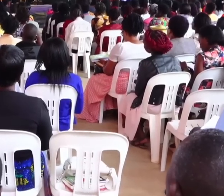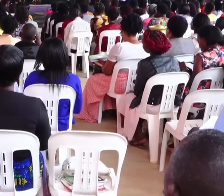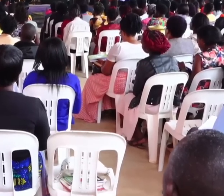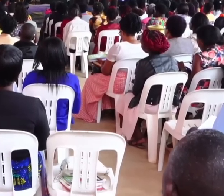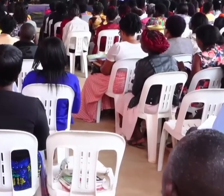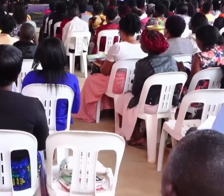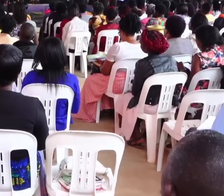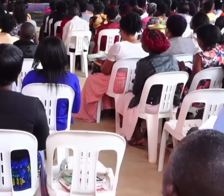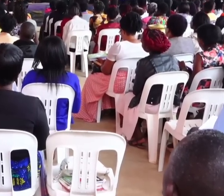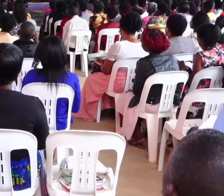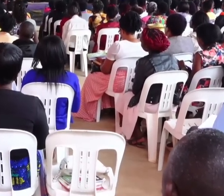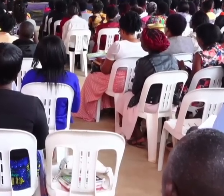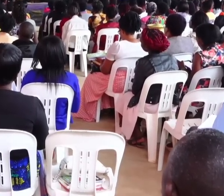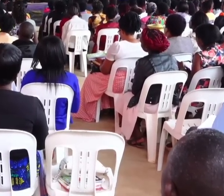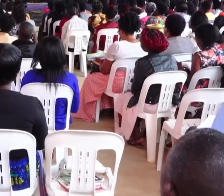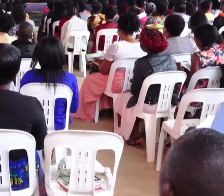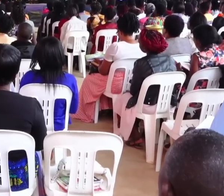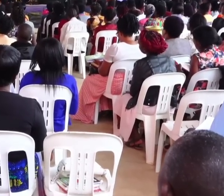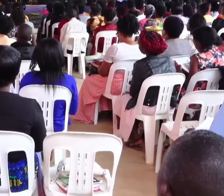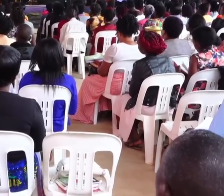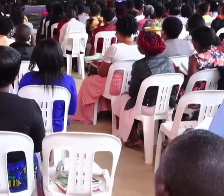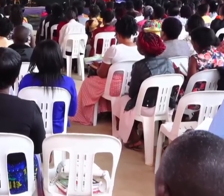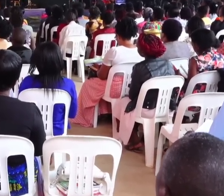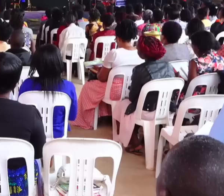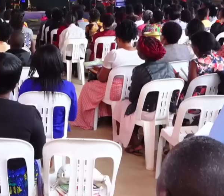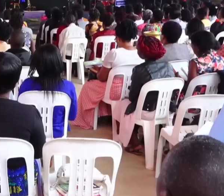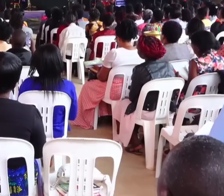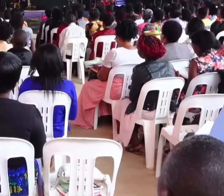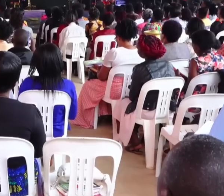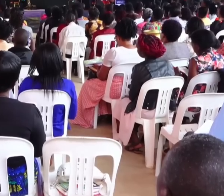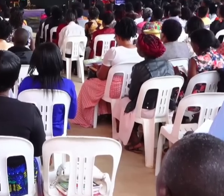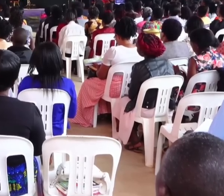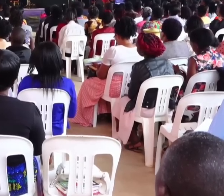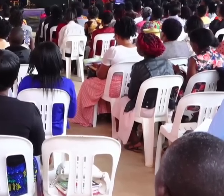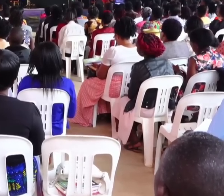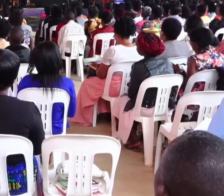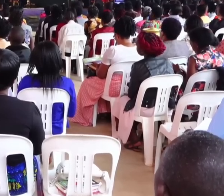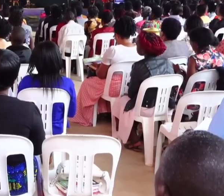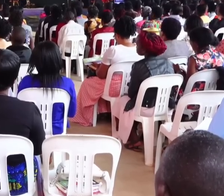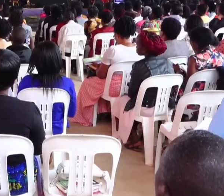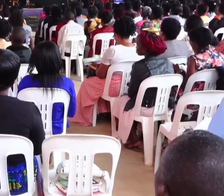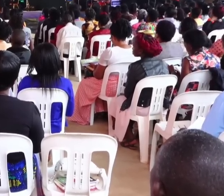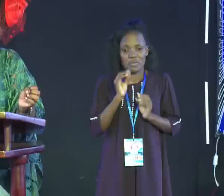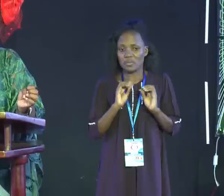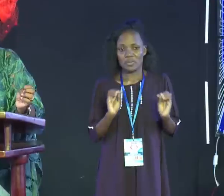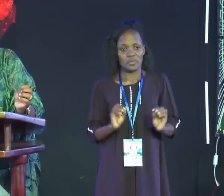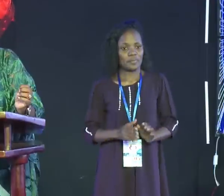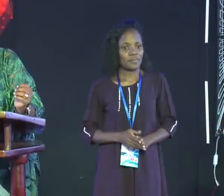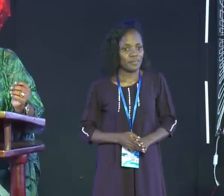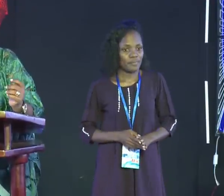Nononye wokwekweka nga tolabawo. And you look for where to hide and it's nowhere.